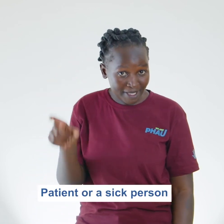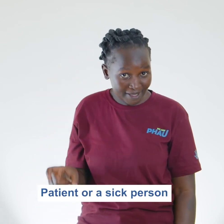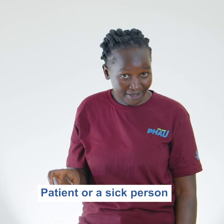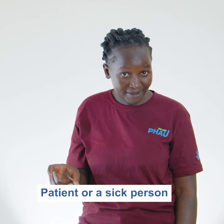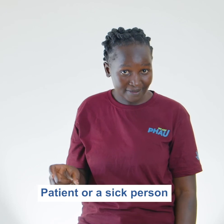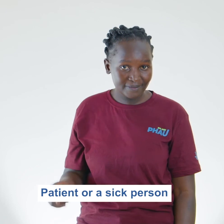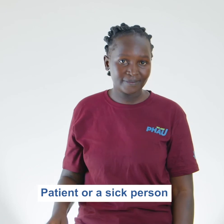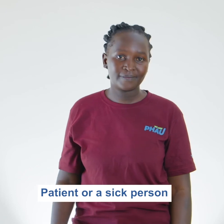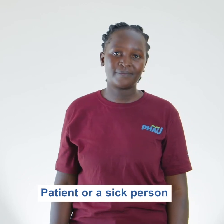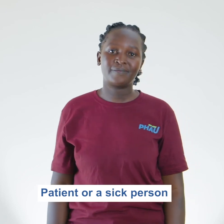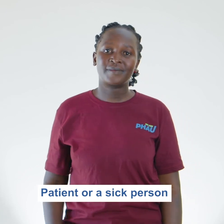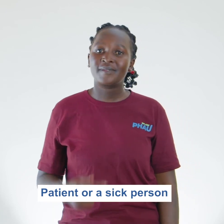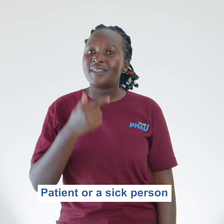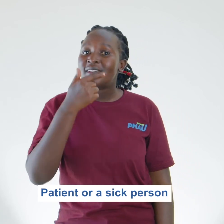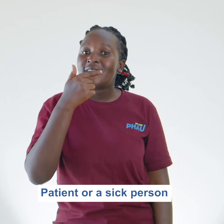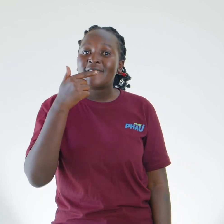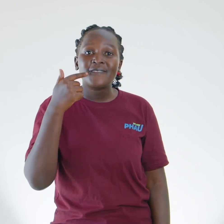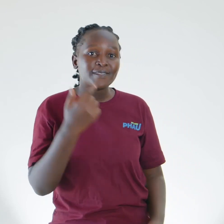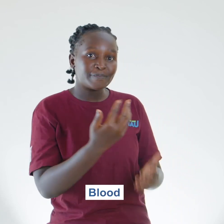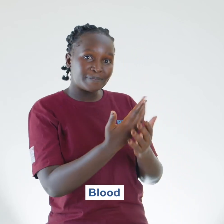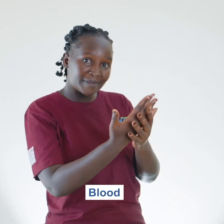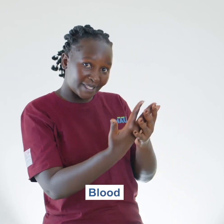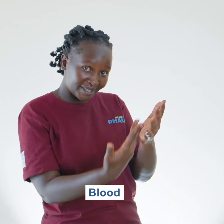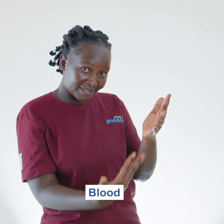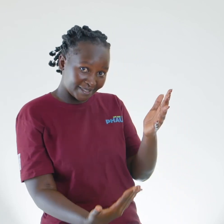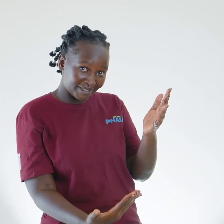Patient, a sick person. Blood.